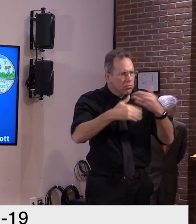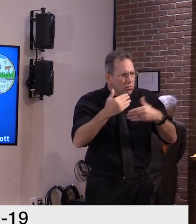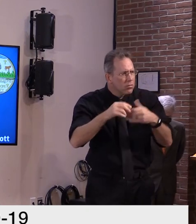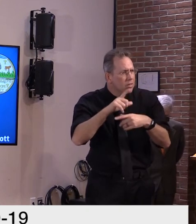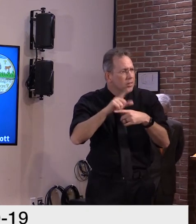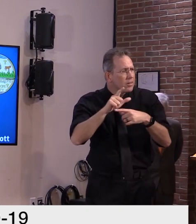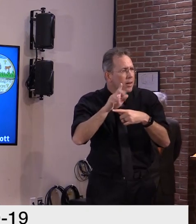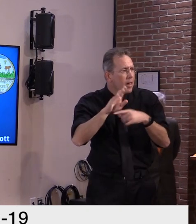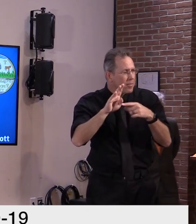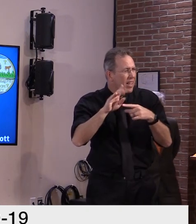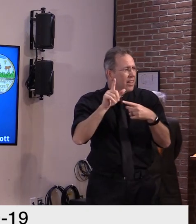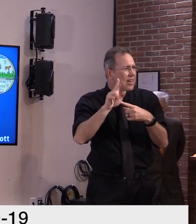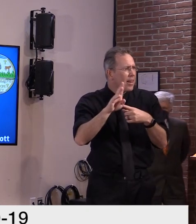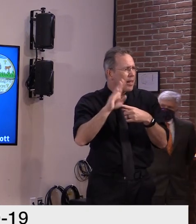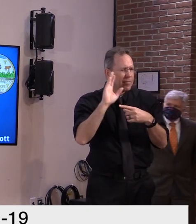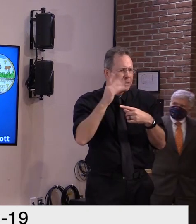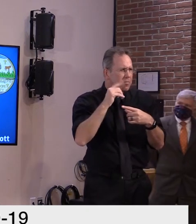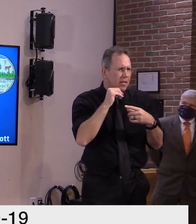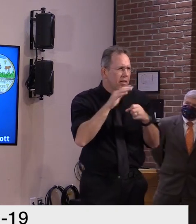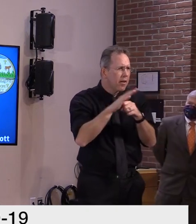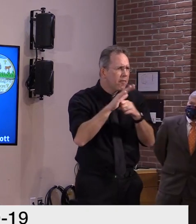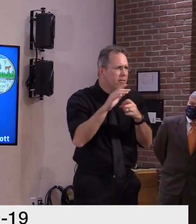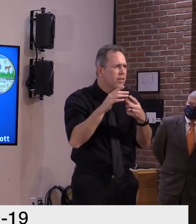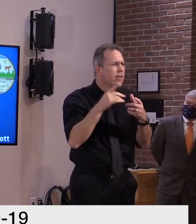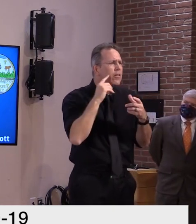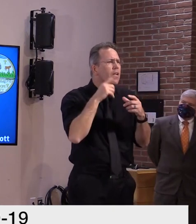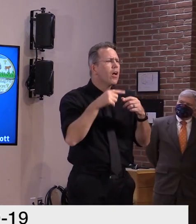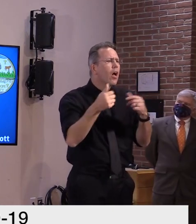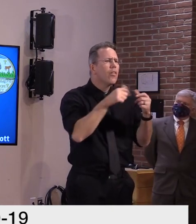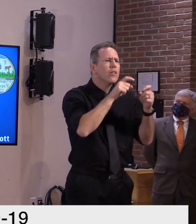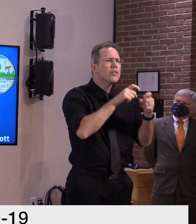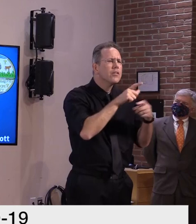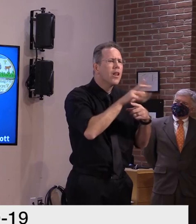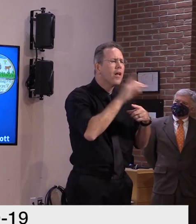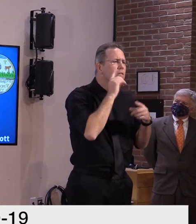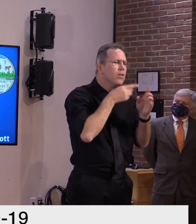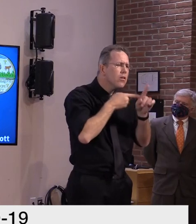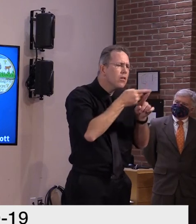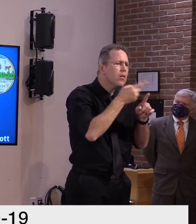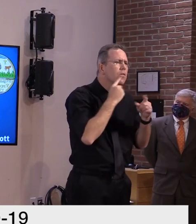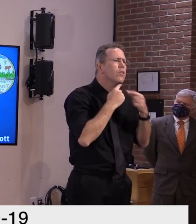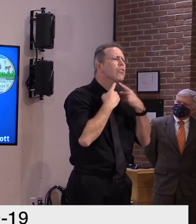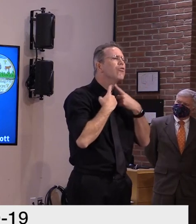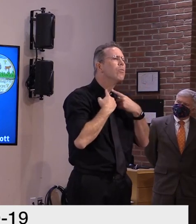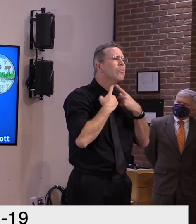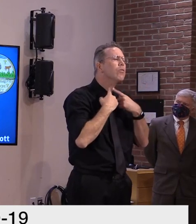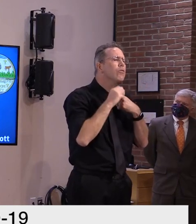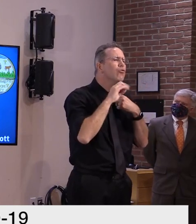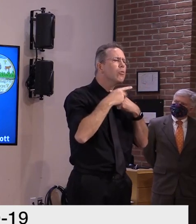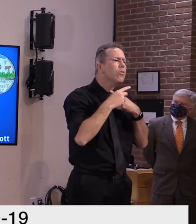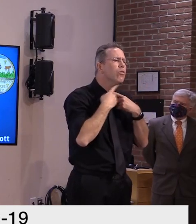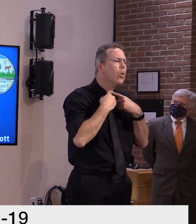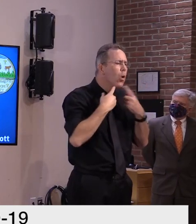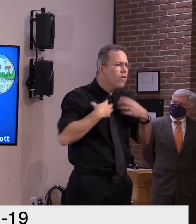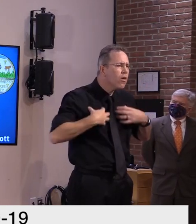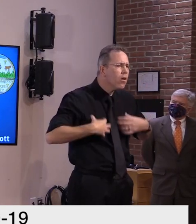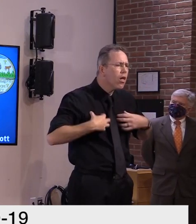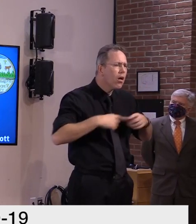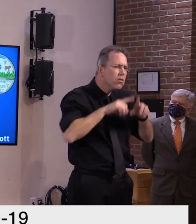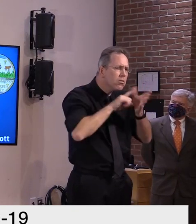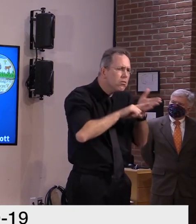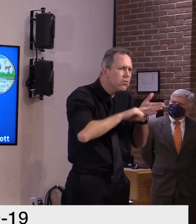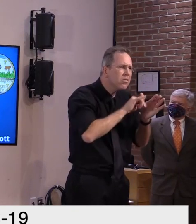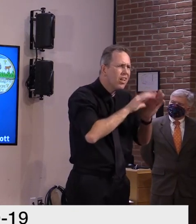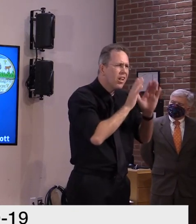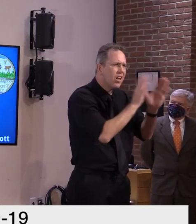transmitted infections. What have you been seeing in terms of the testing supplies, and how is this affecting Vermont? Yeah, I